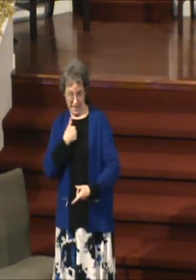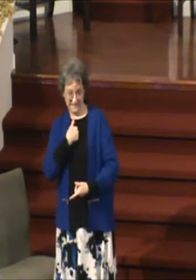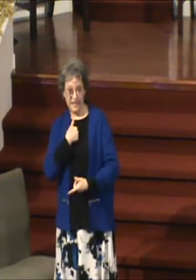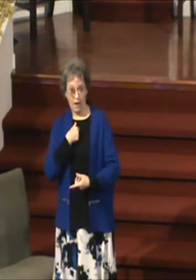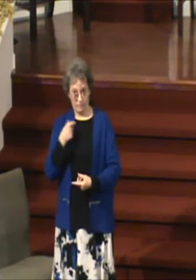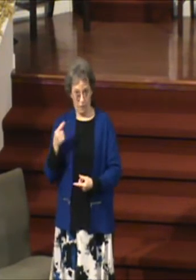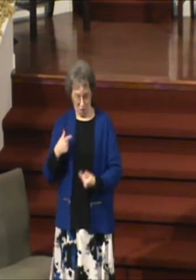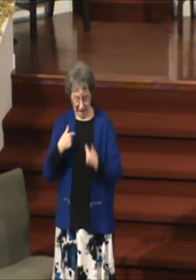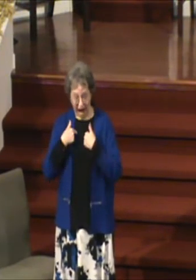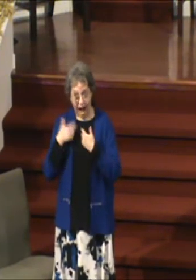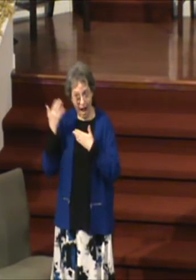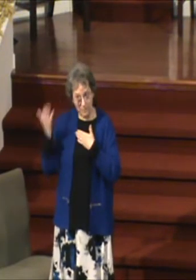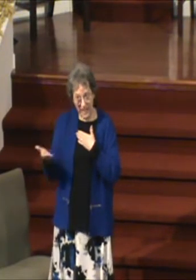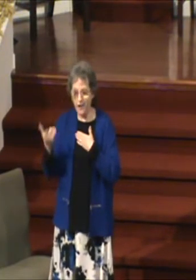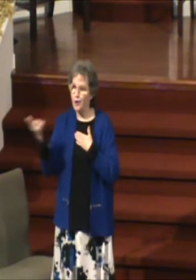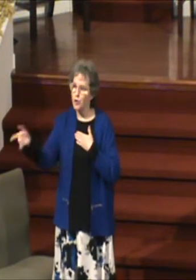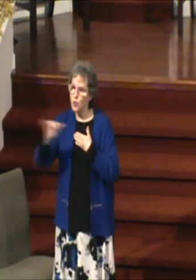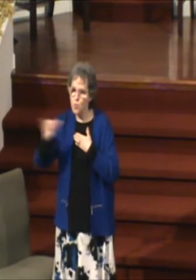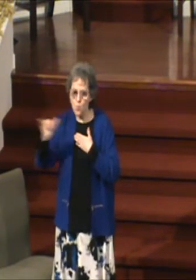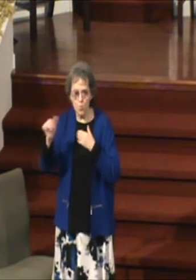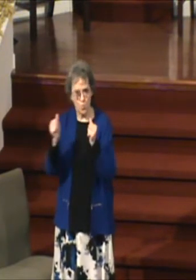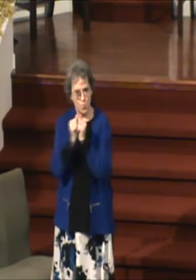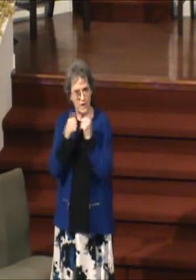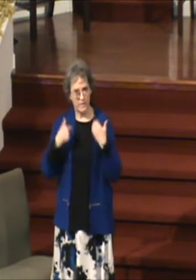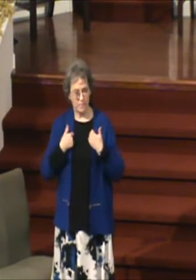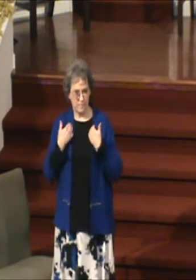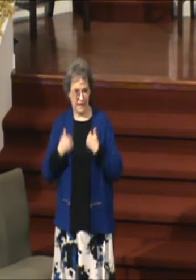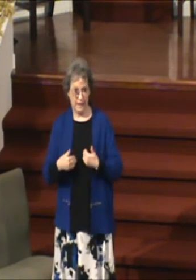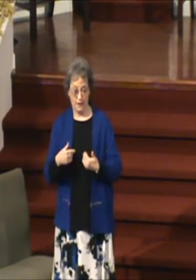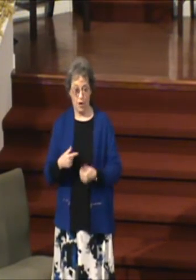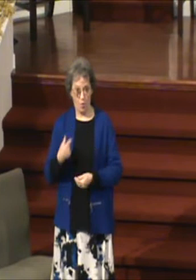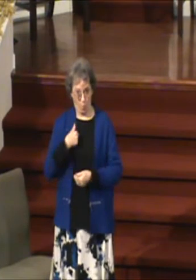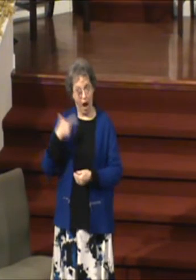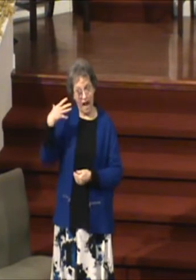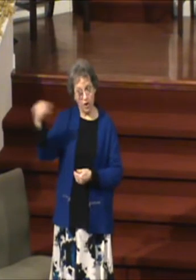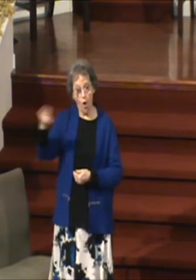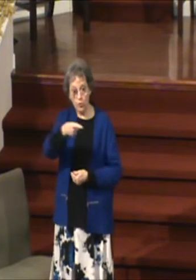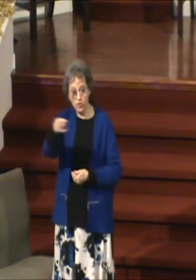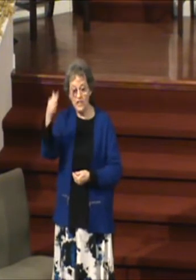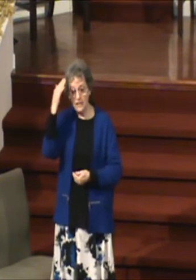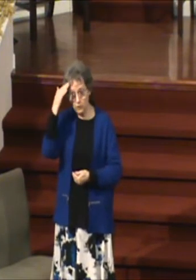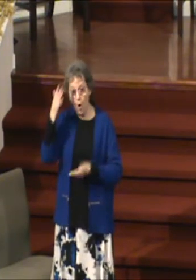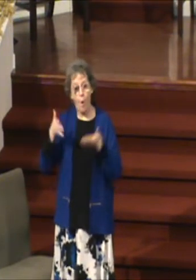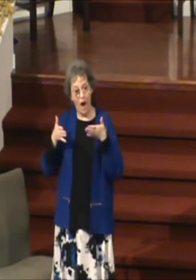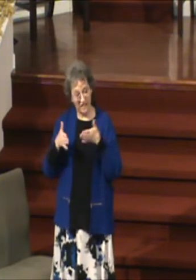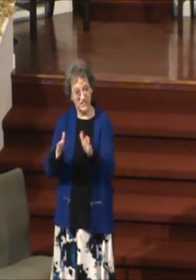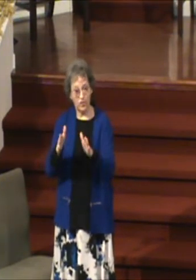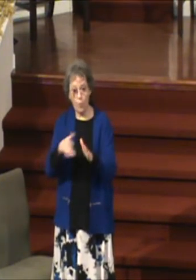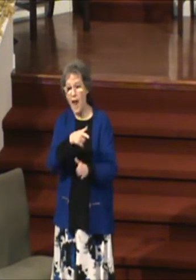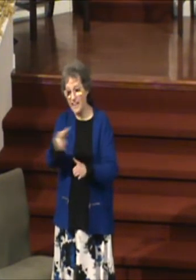am, there ye may be also. And whither I go, ye know, and the way ye know."